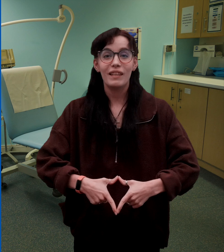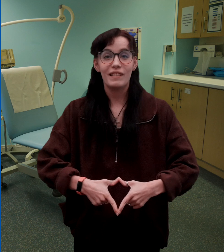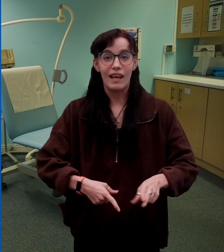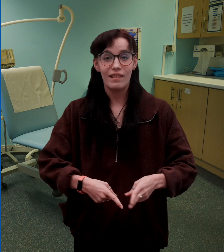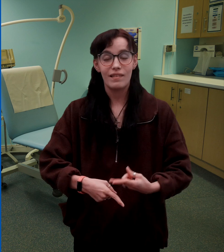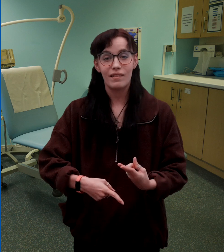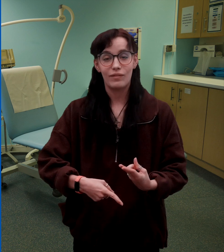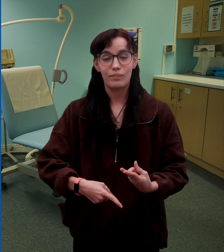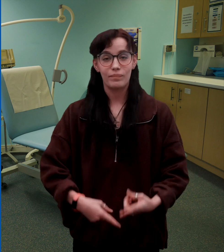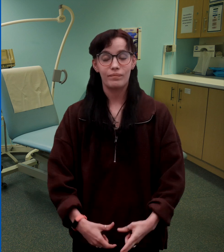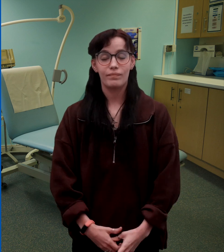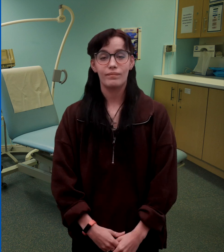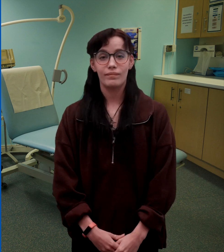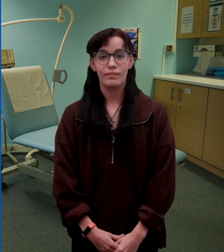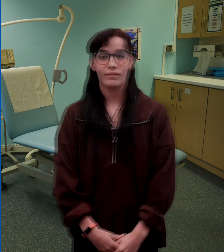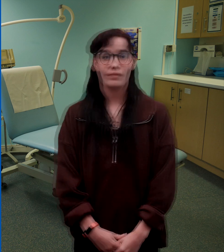Having the test.